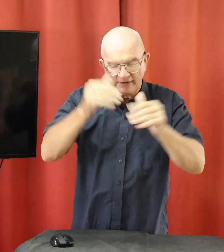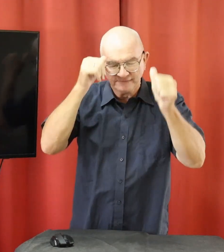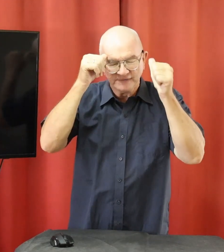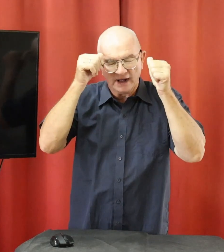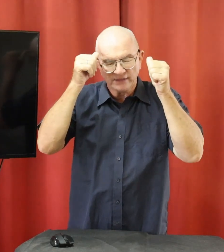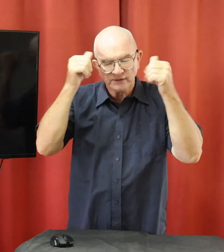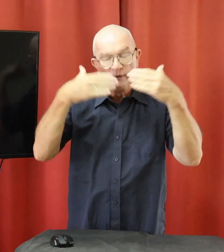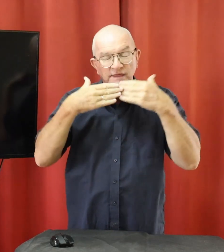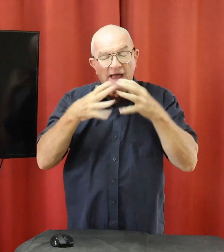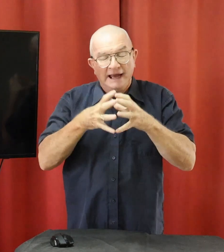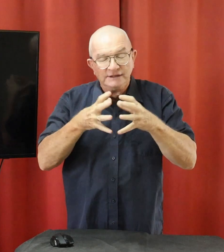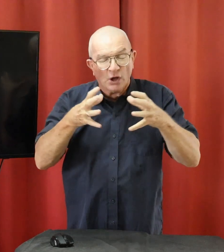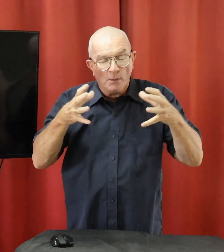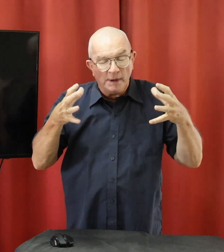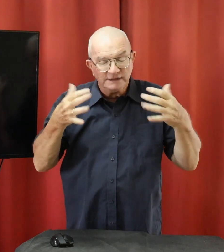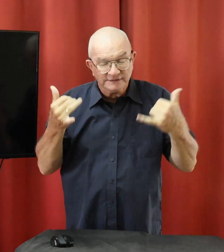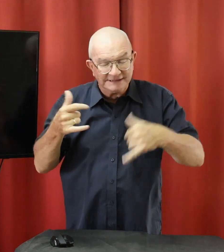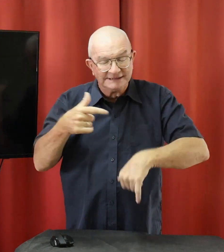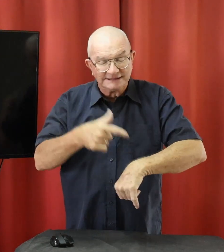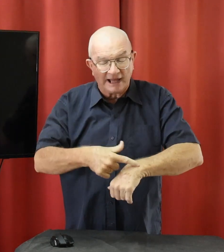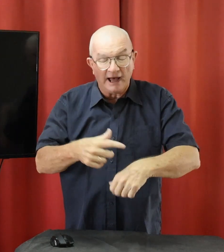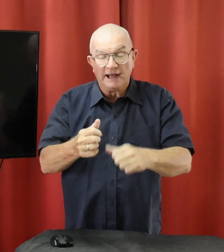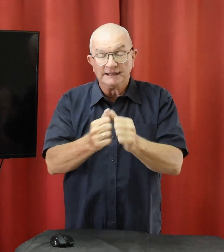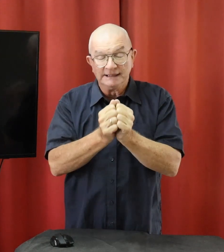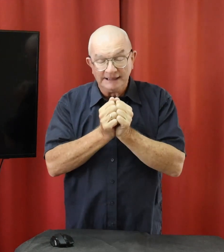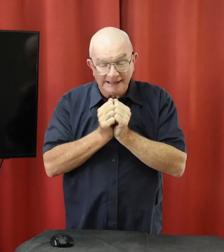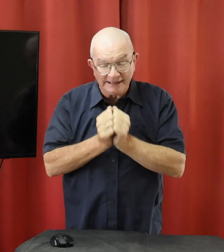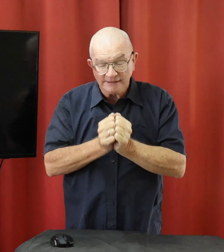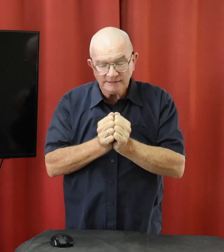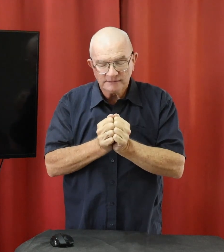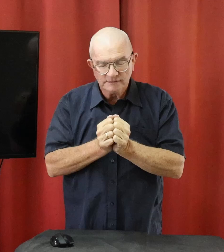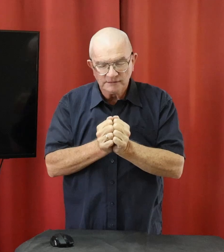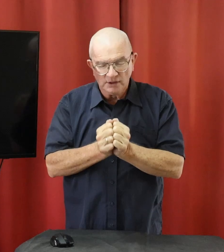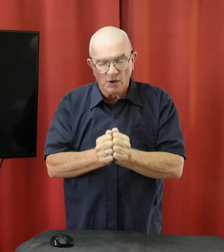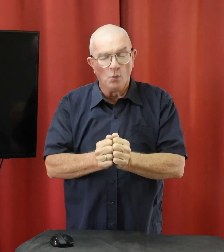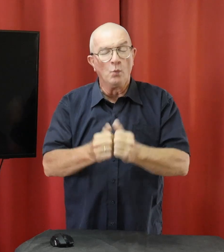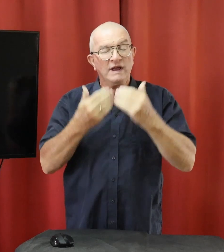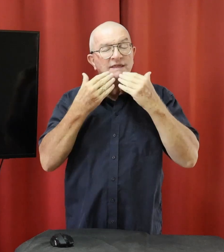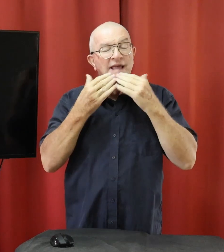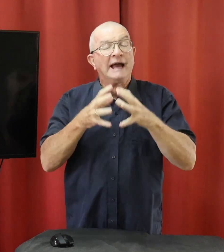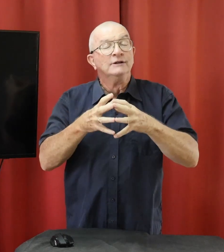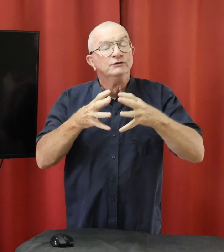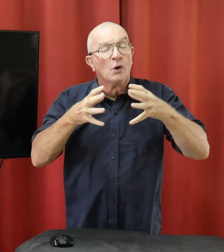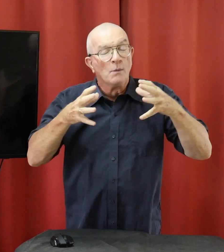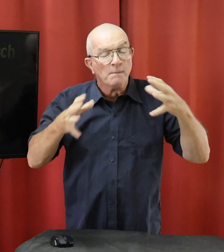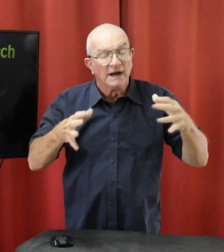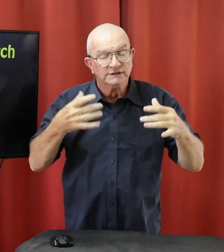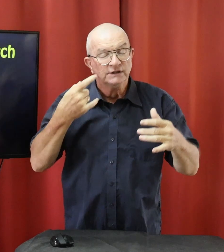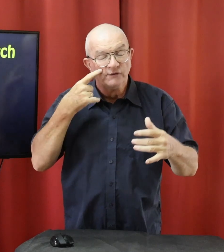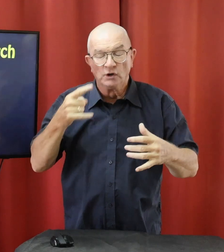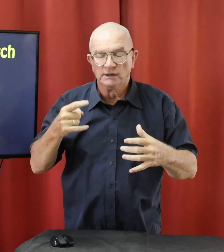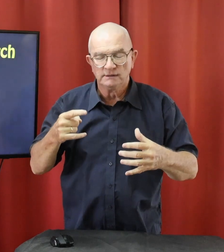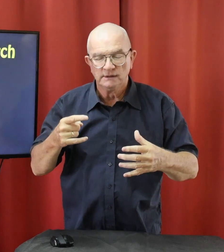Let's pray. Father, thank you so much for this time together. Thank you so much